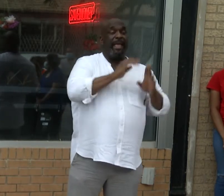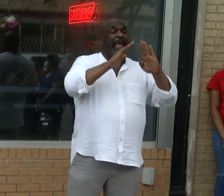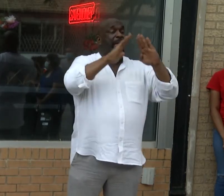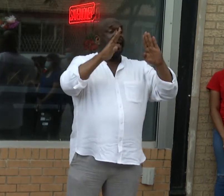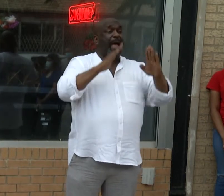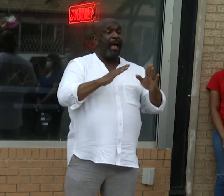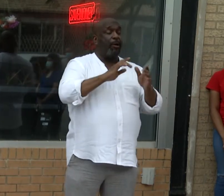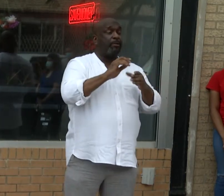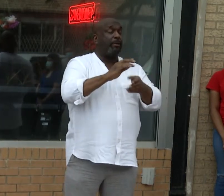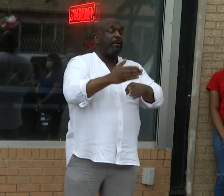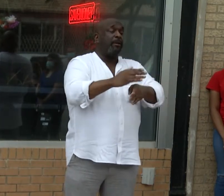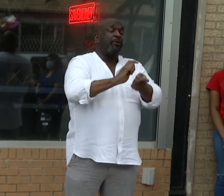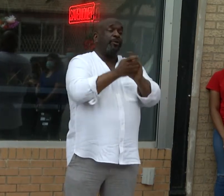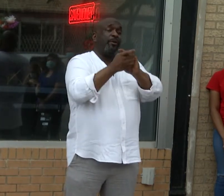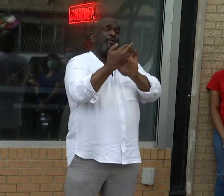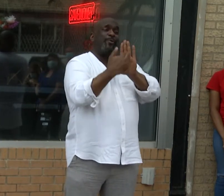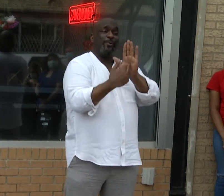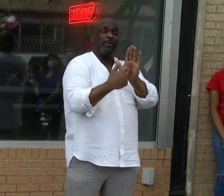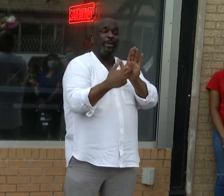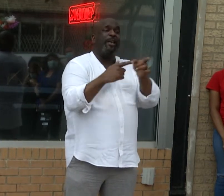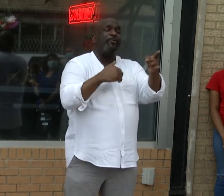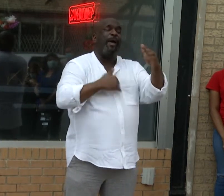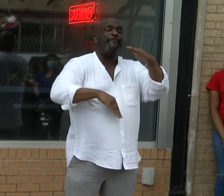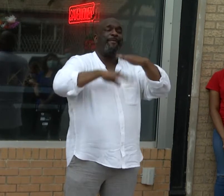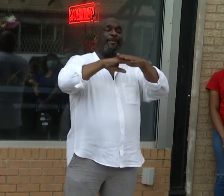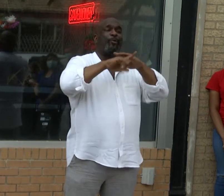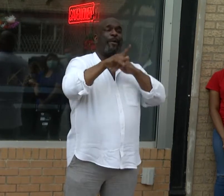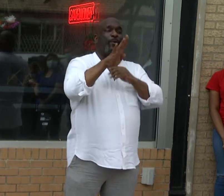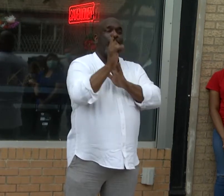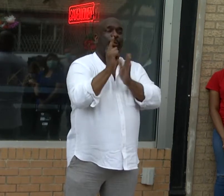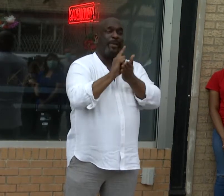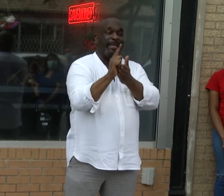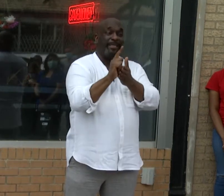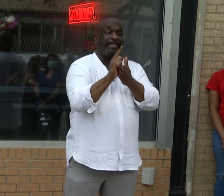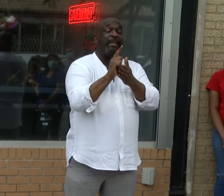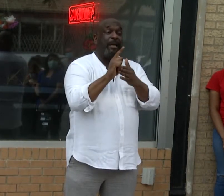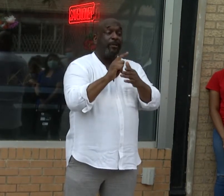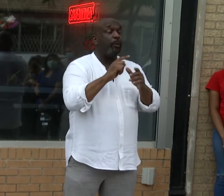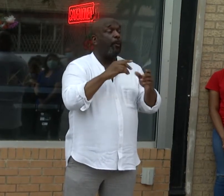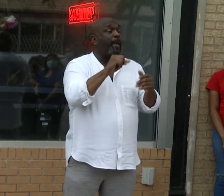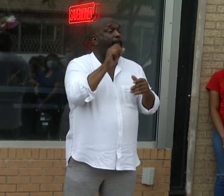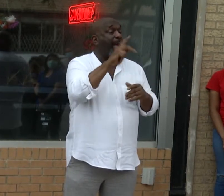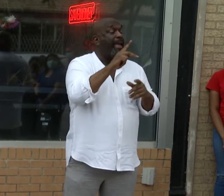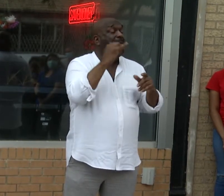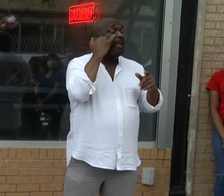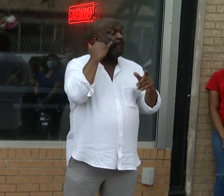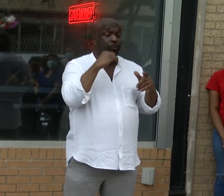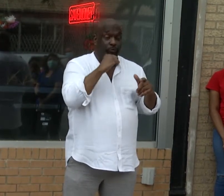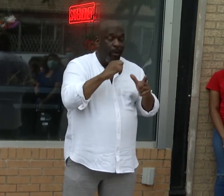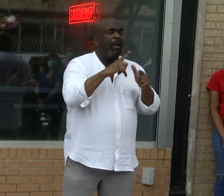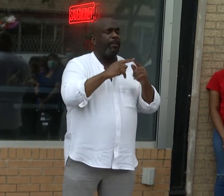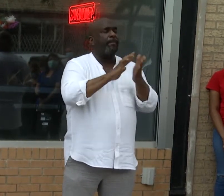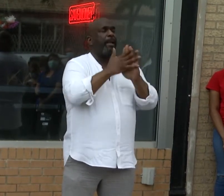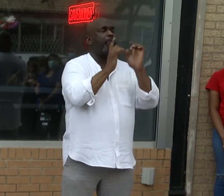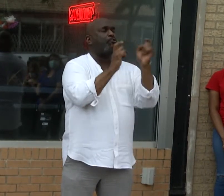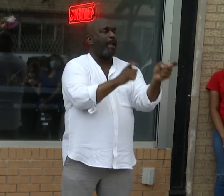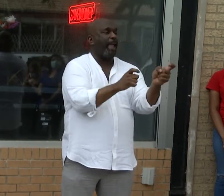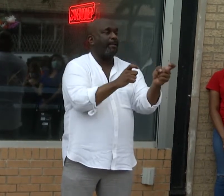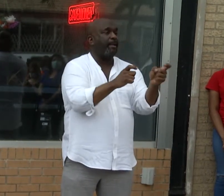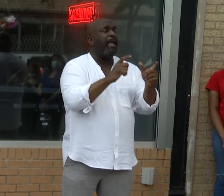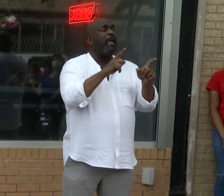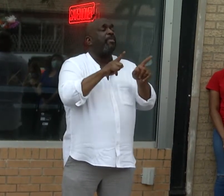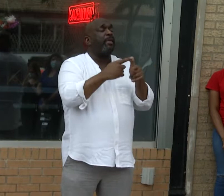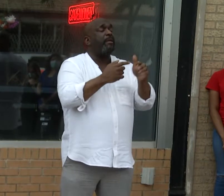yesterday, you will have 24 weeks to use the money. It becomes a grant and will help you to make it forgivable. And then on the Cook County